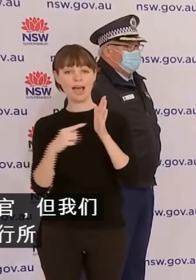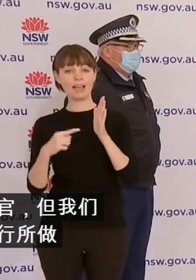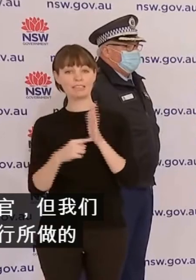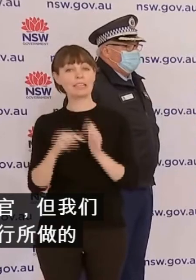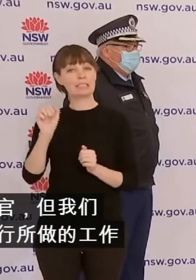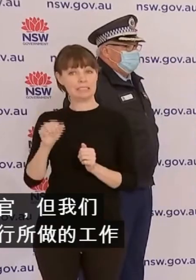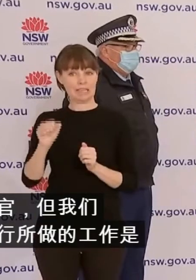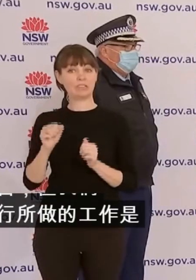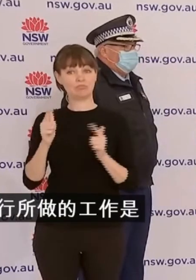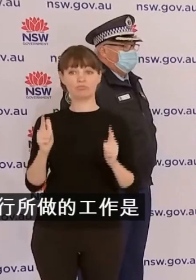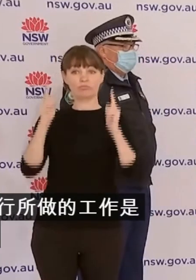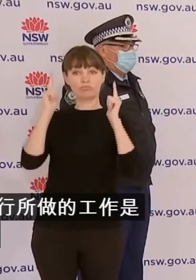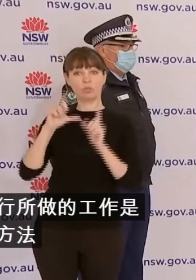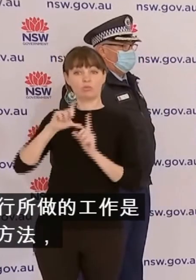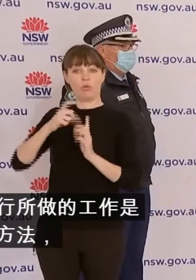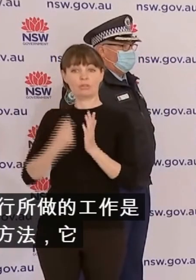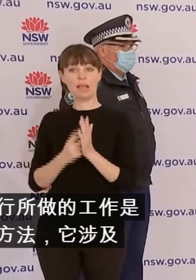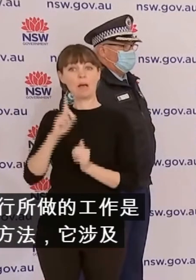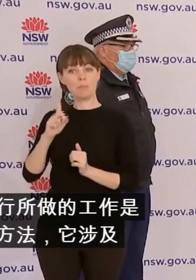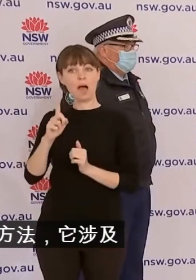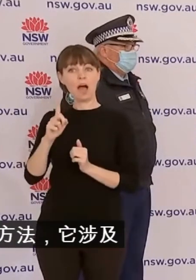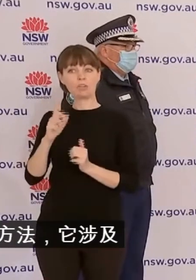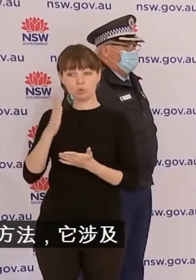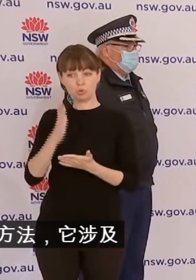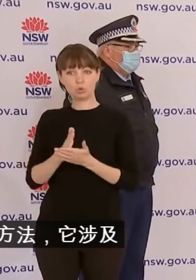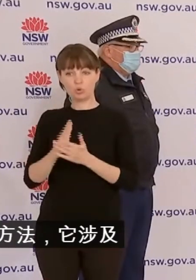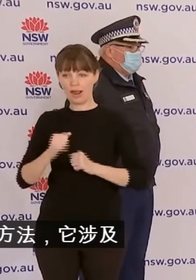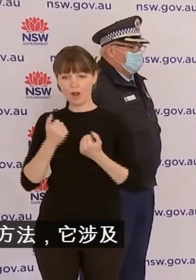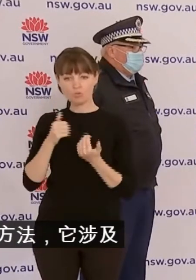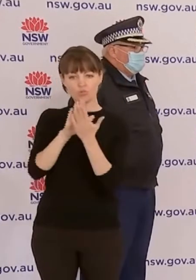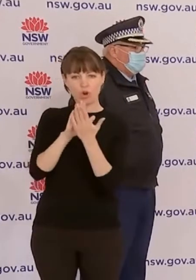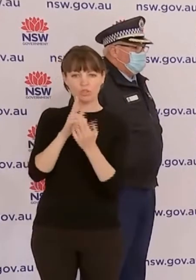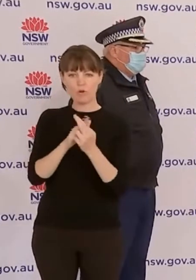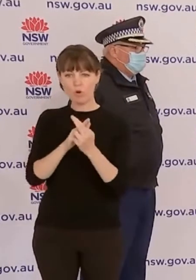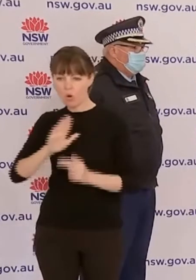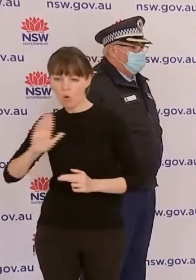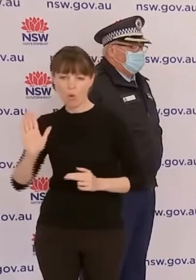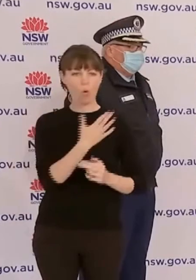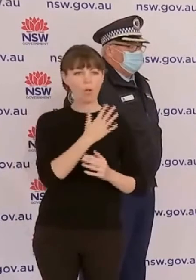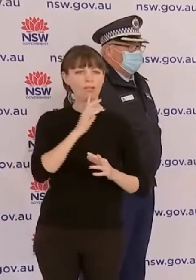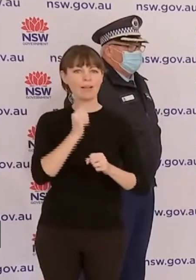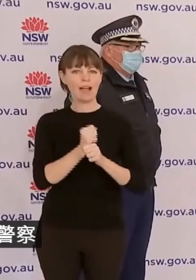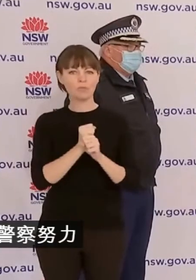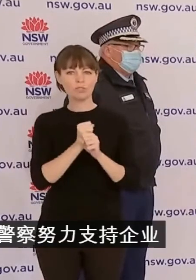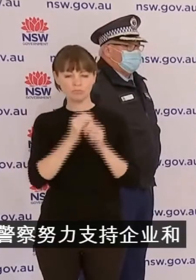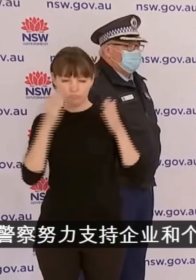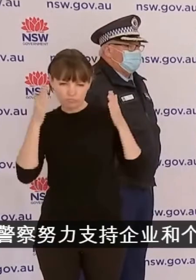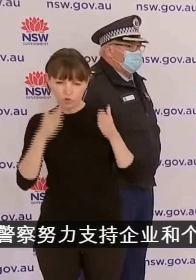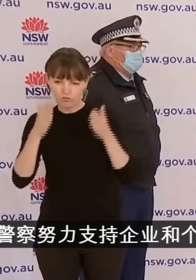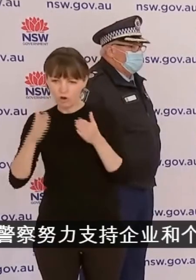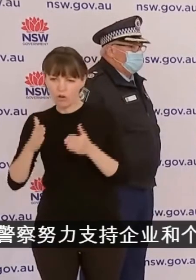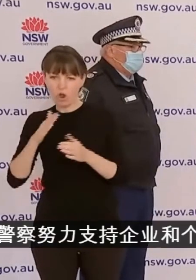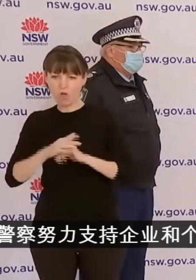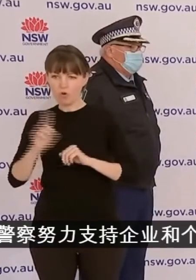response to the pandemic is a whole-of-government approach. It involves getting the balance right with the economy, with supporting businesses and individuals, with our